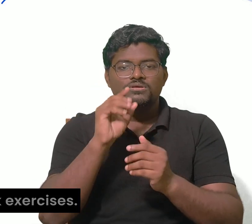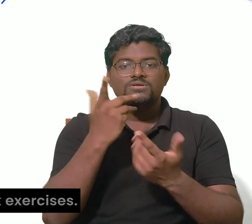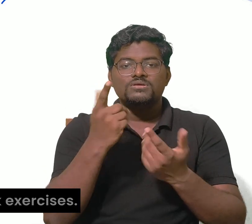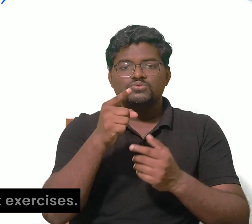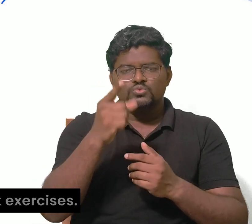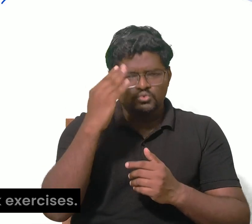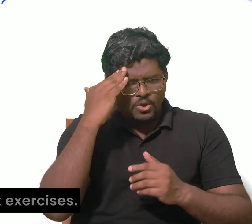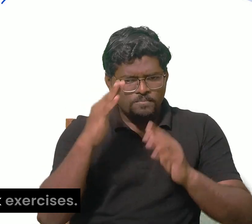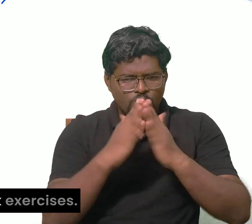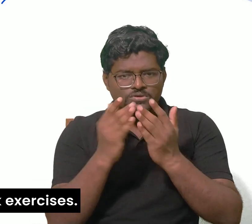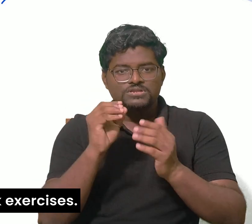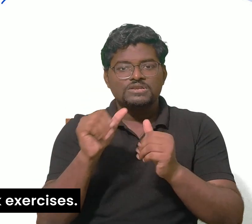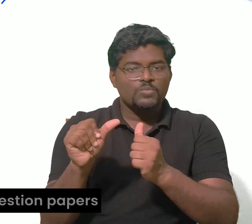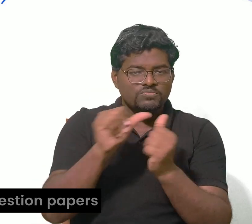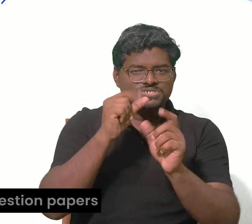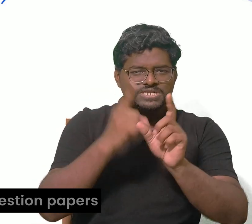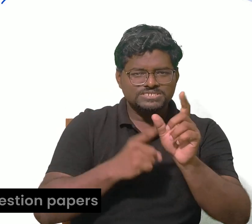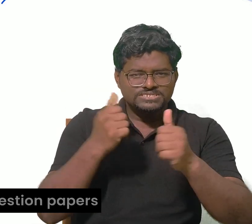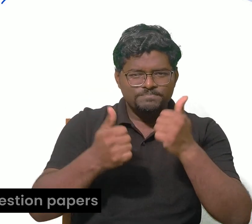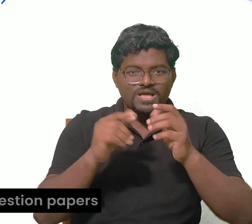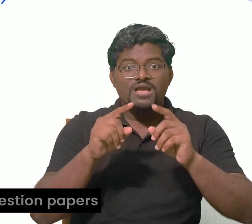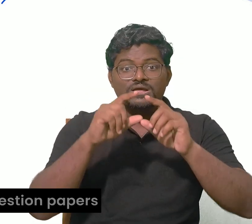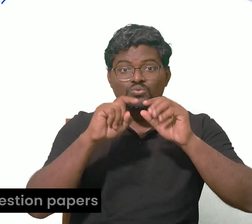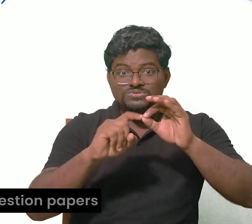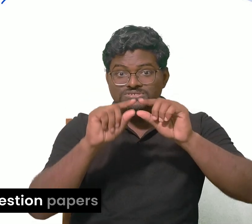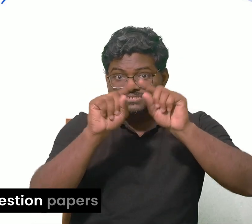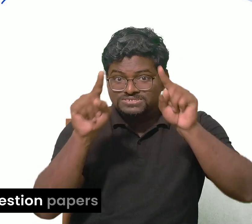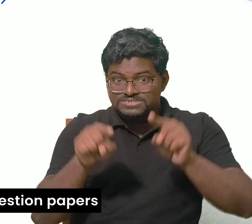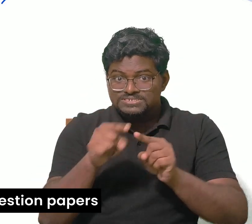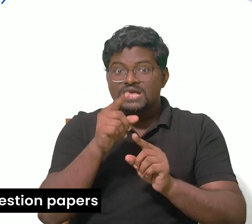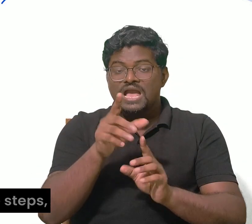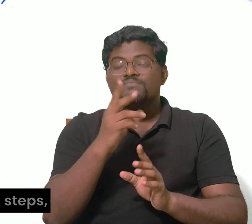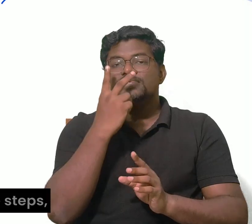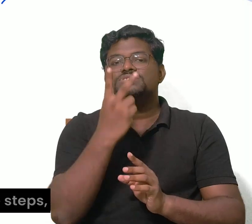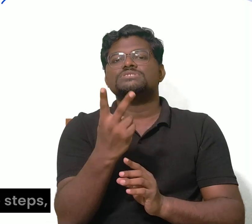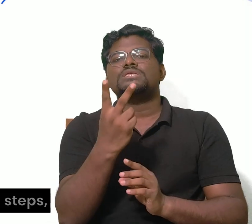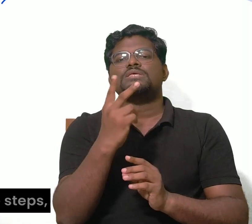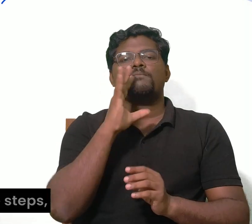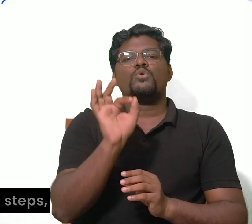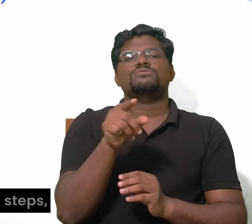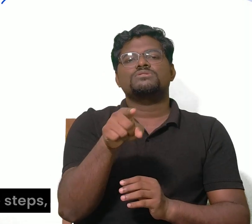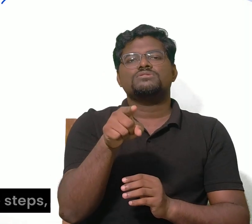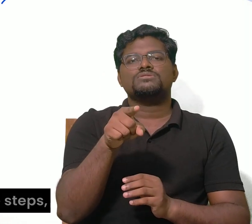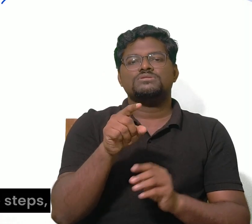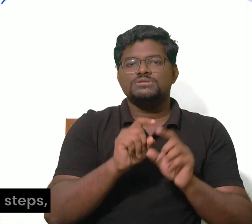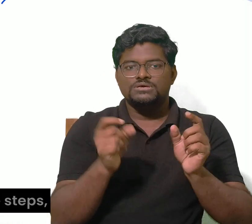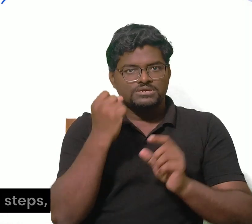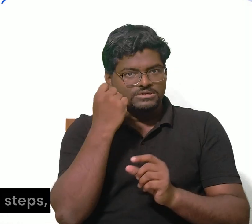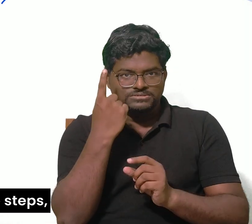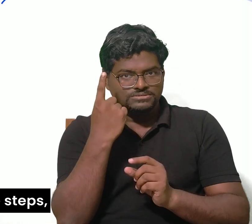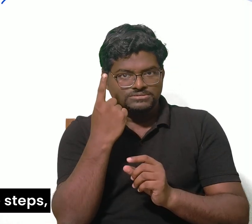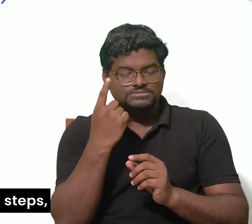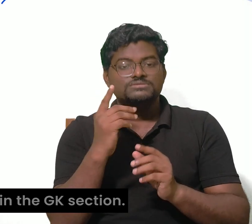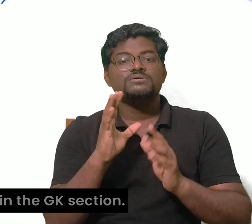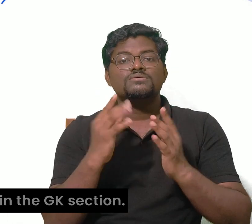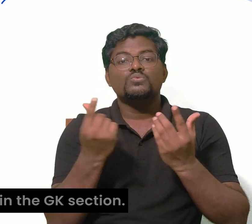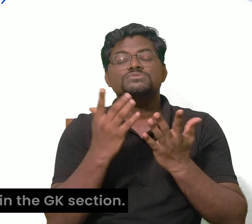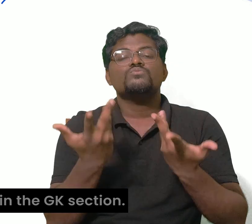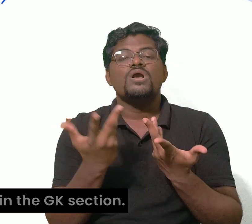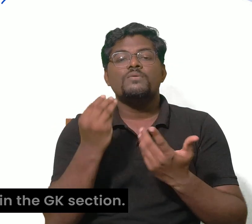back. Then previous year question. You just follow these kind of things means definitely